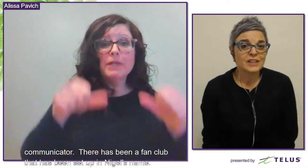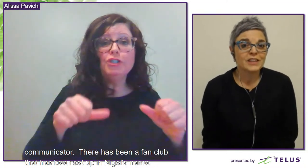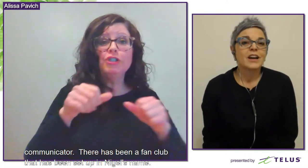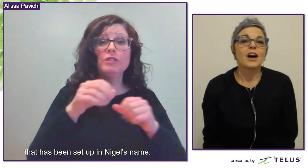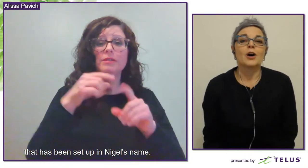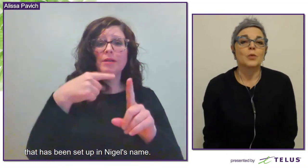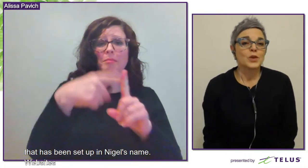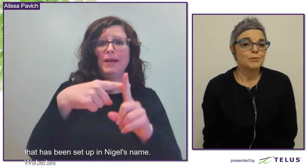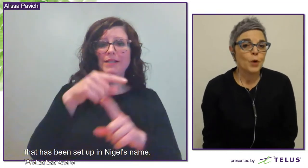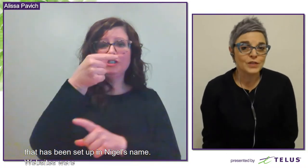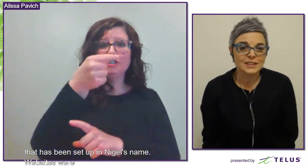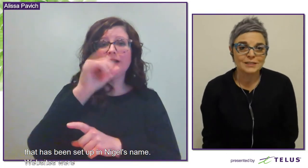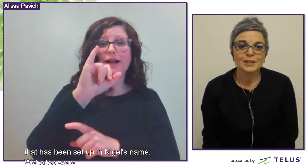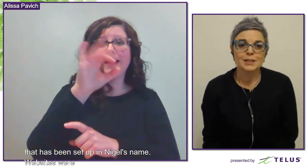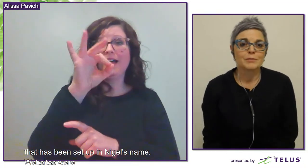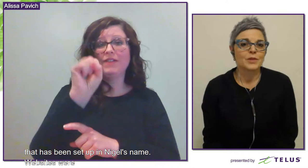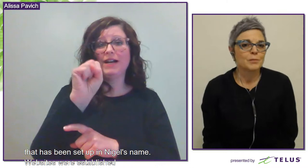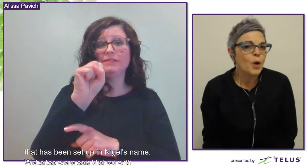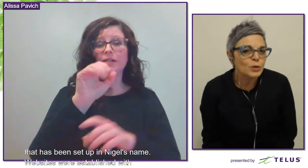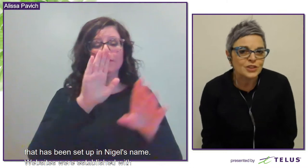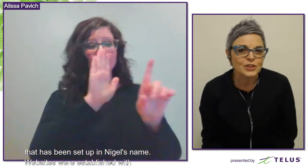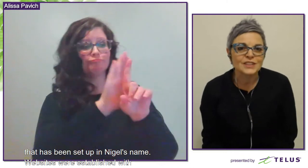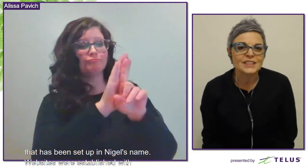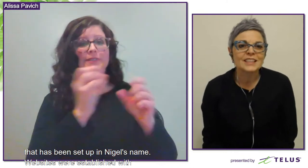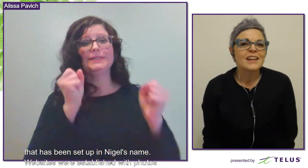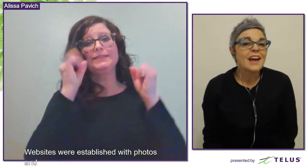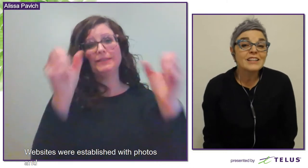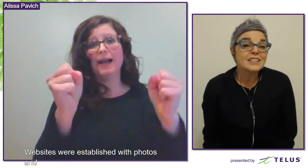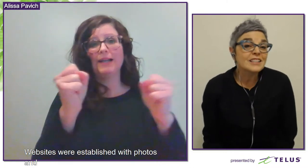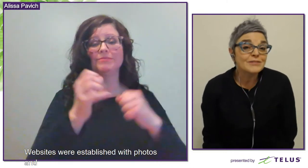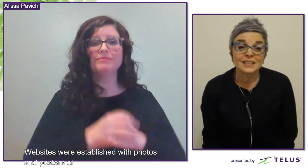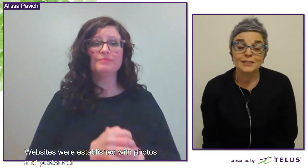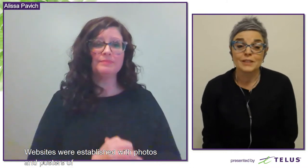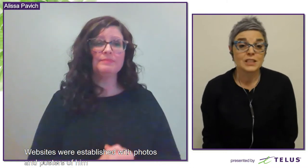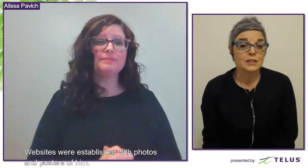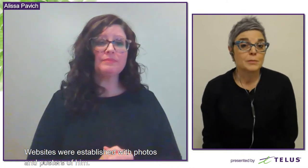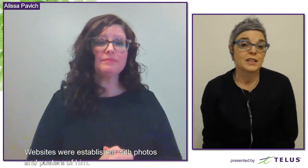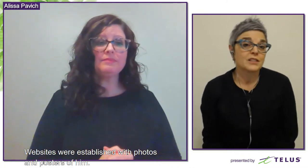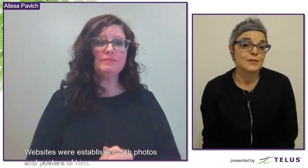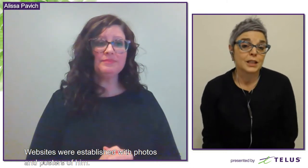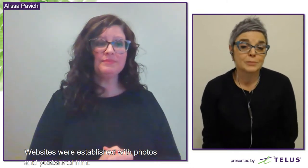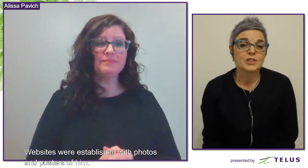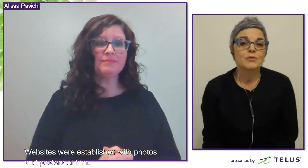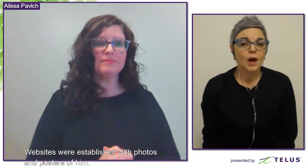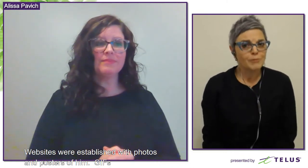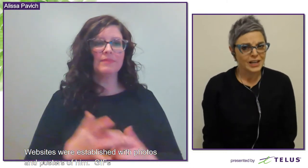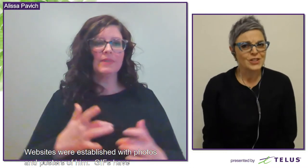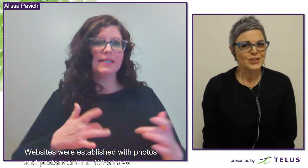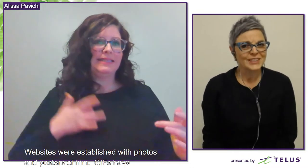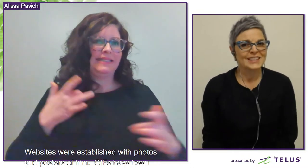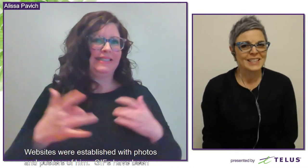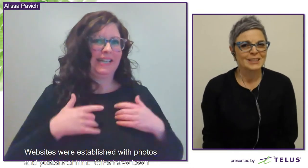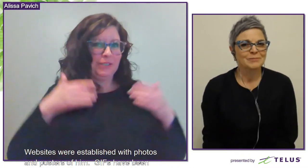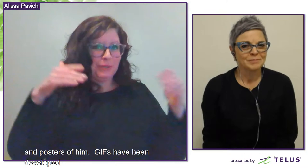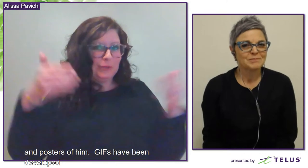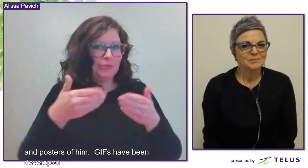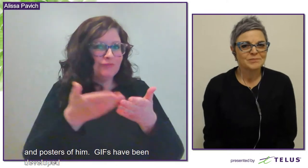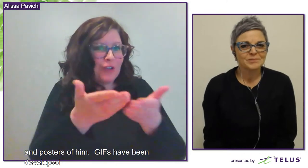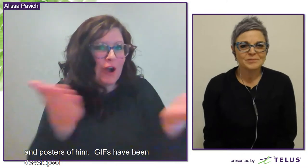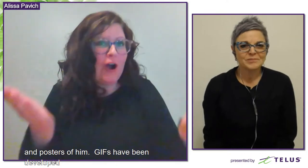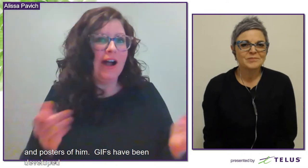established with photos of him and posters, and gifts have even been developed of Nigel